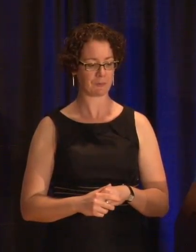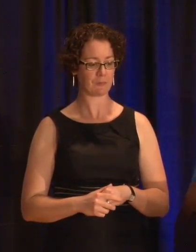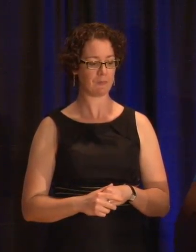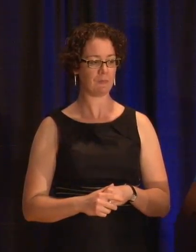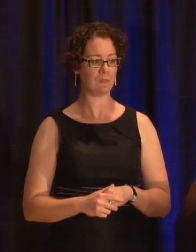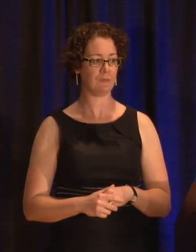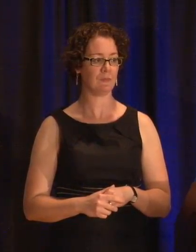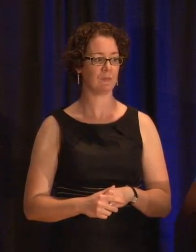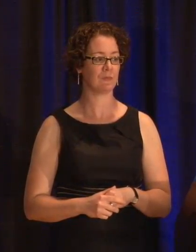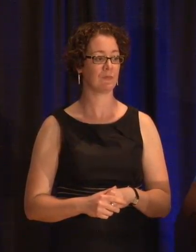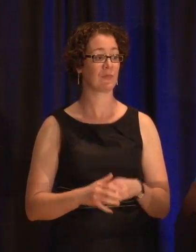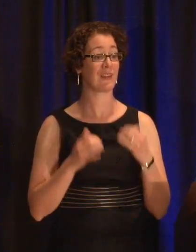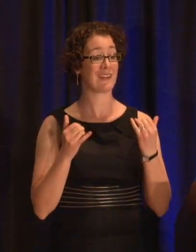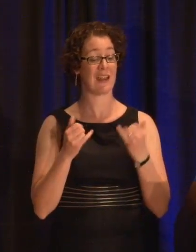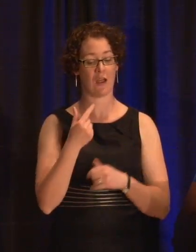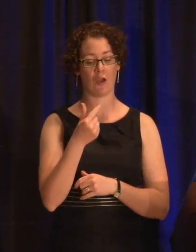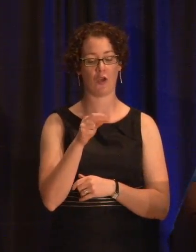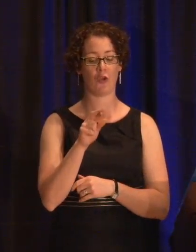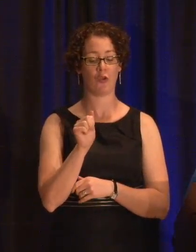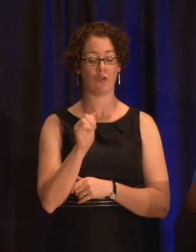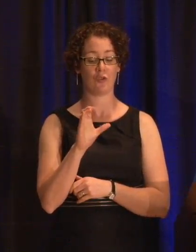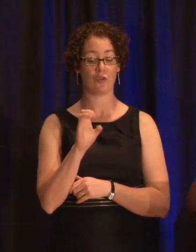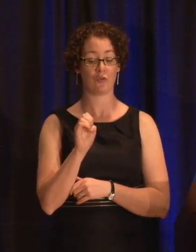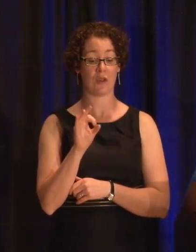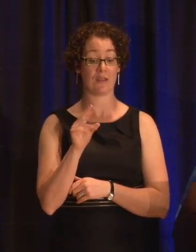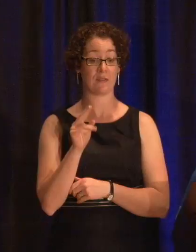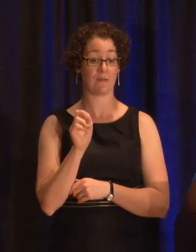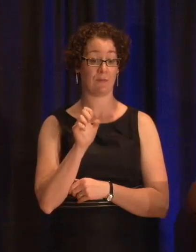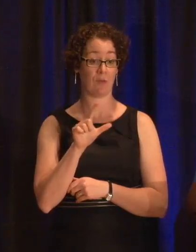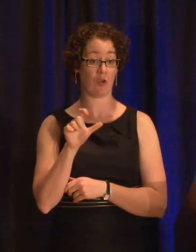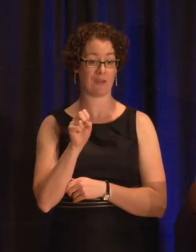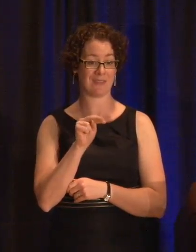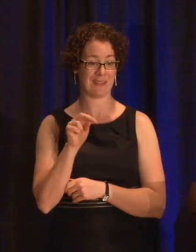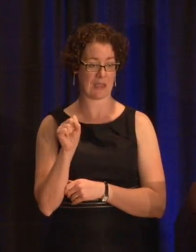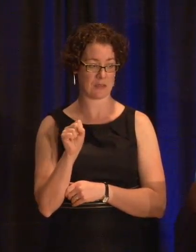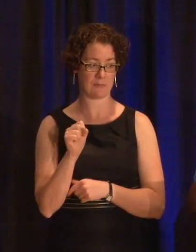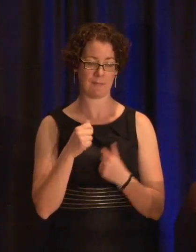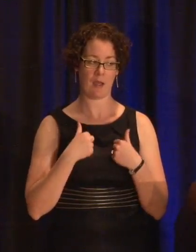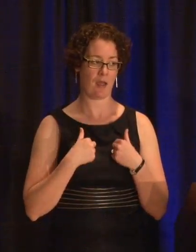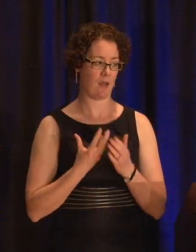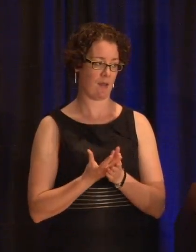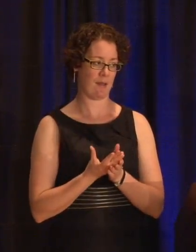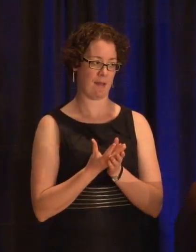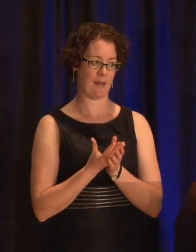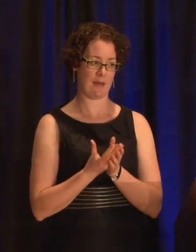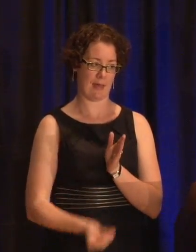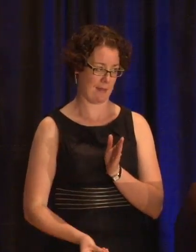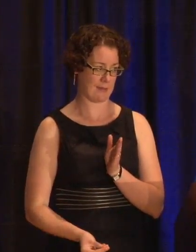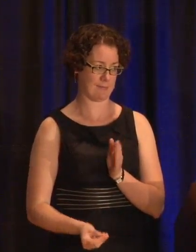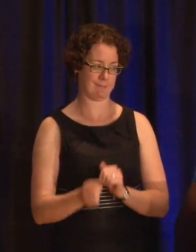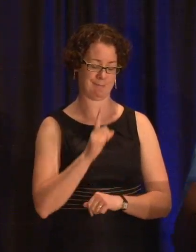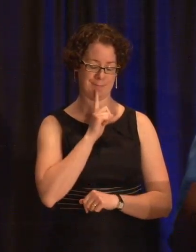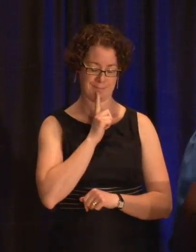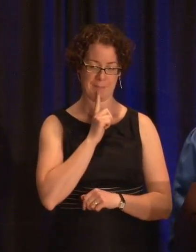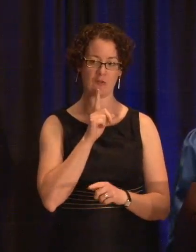I bring up the topic of gracefulness simply because it is an attribute that I do not carry.